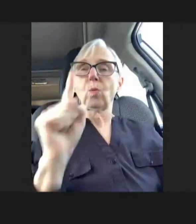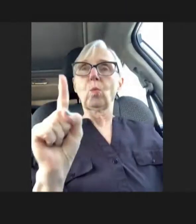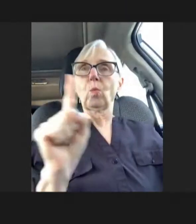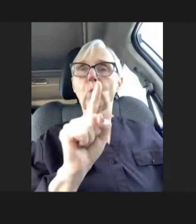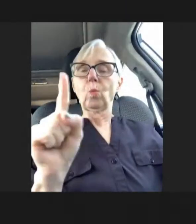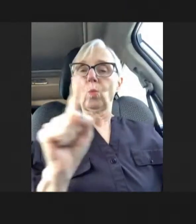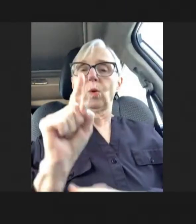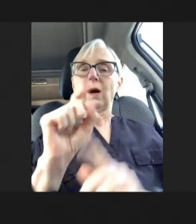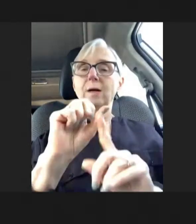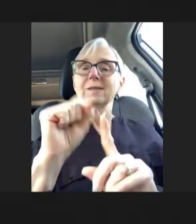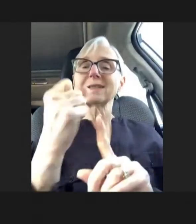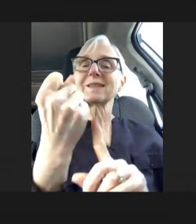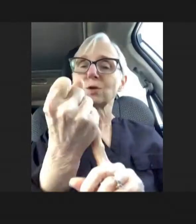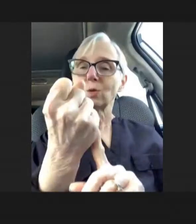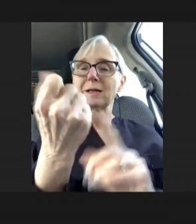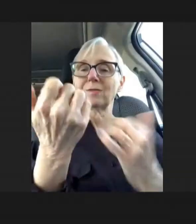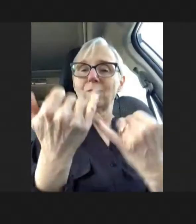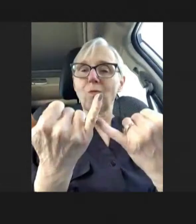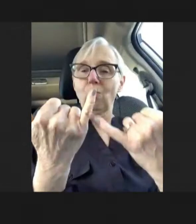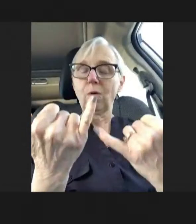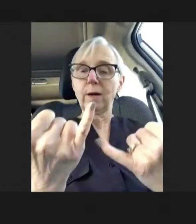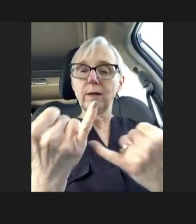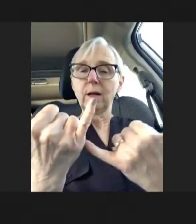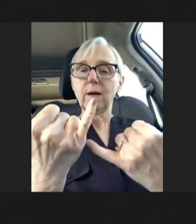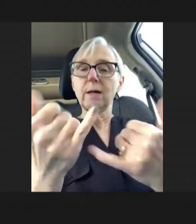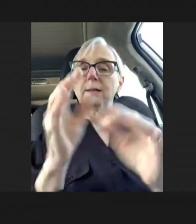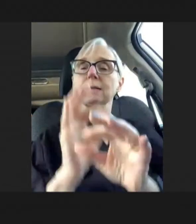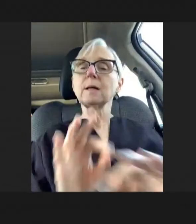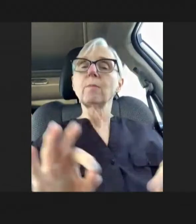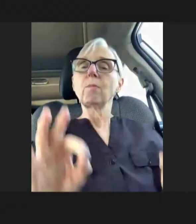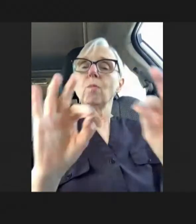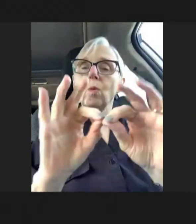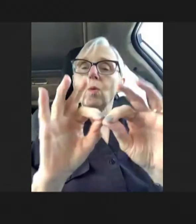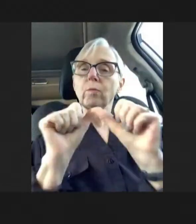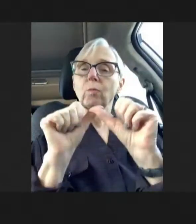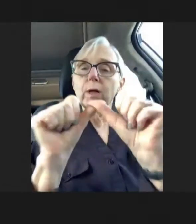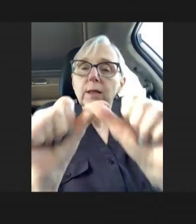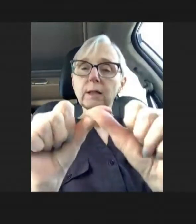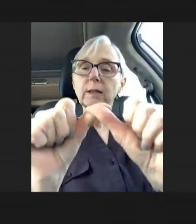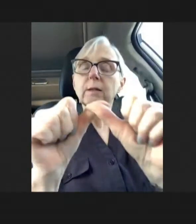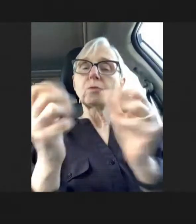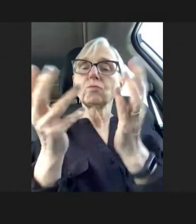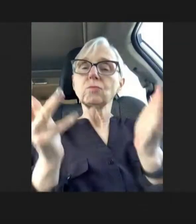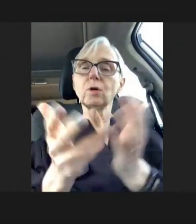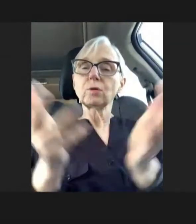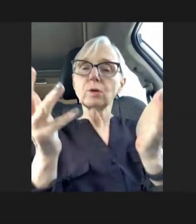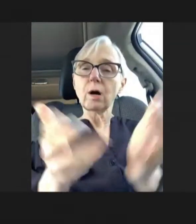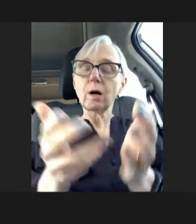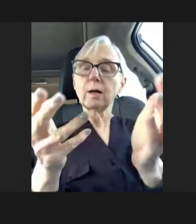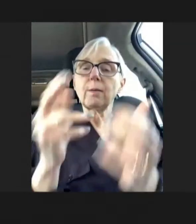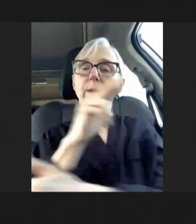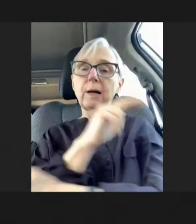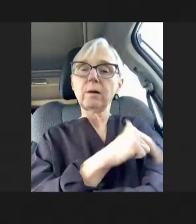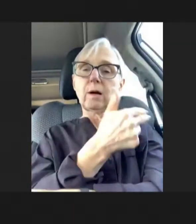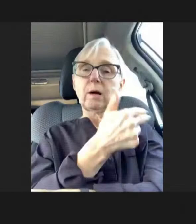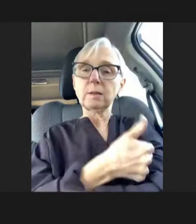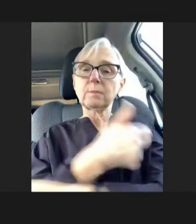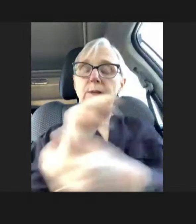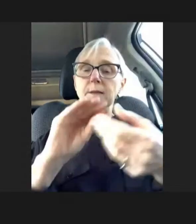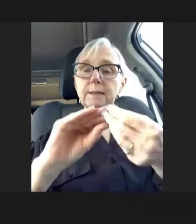in a wave. And so I do think it is critically important that we continue to talk about that hospitalization number.